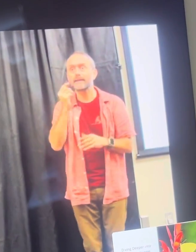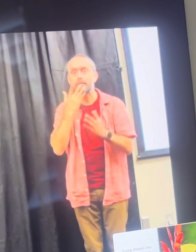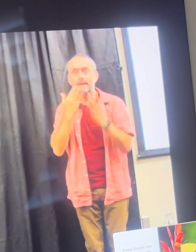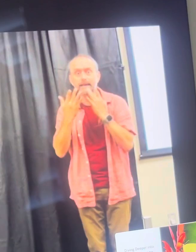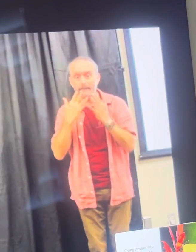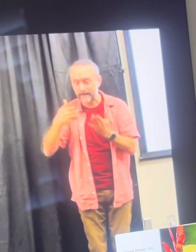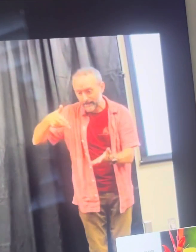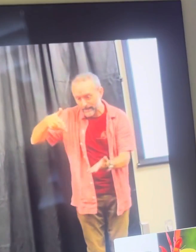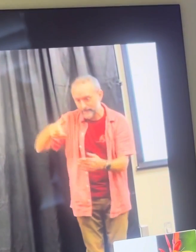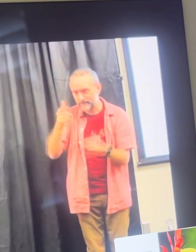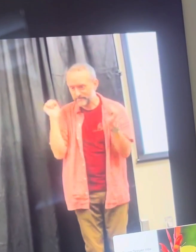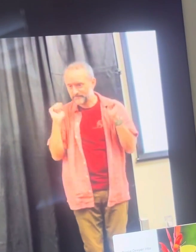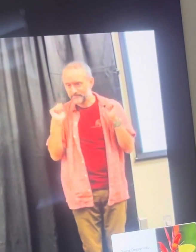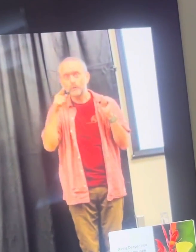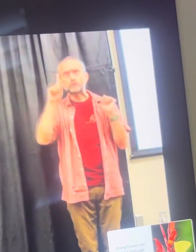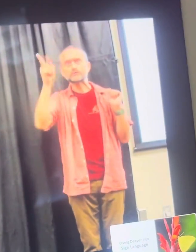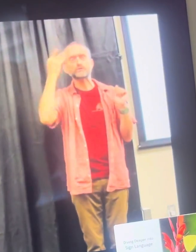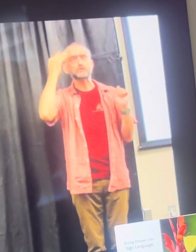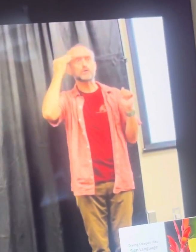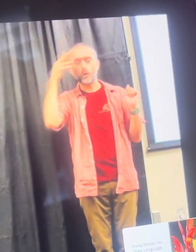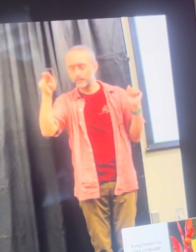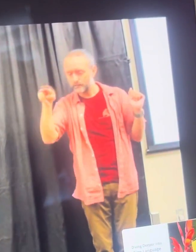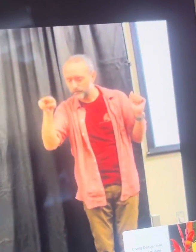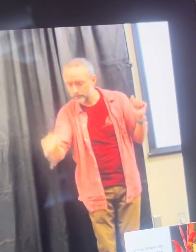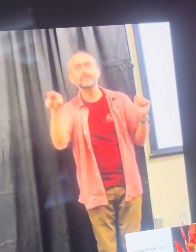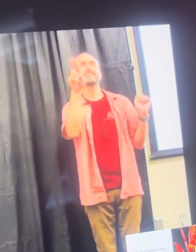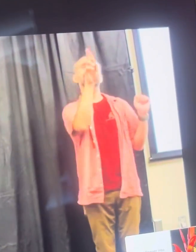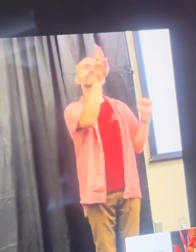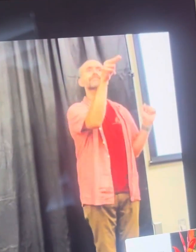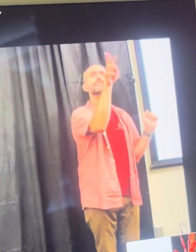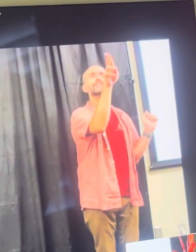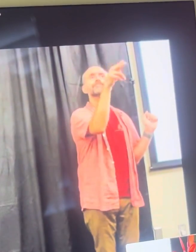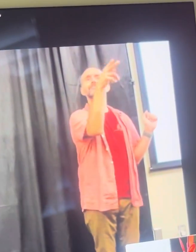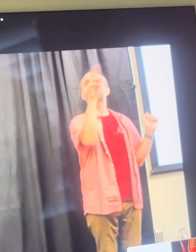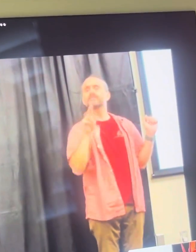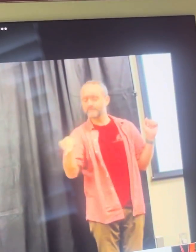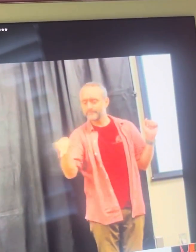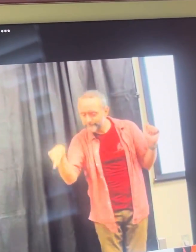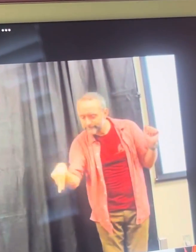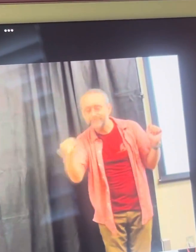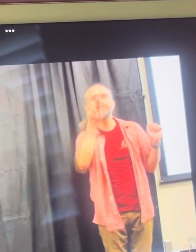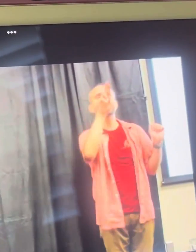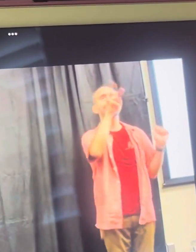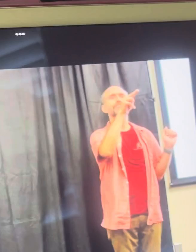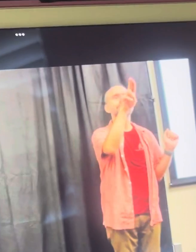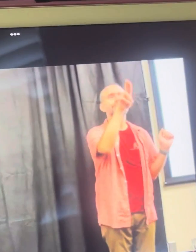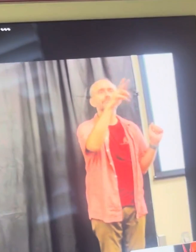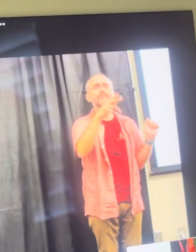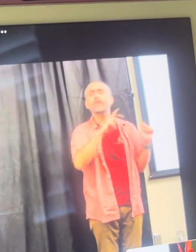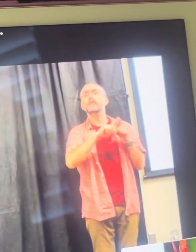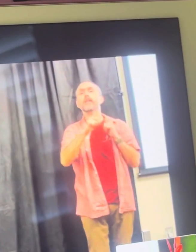So you know how in ASL we have this hand shape that shows painting, and you could use